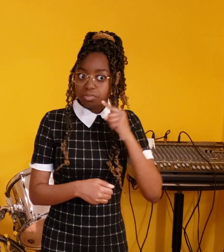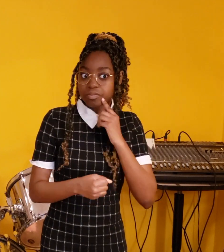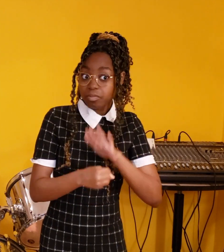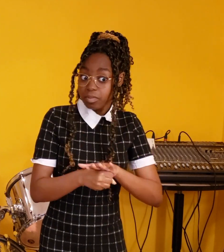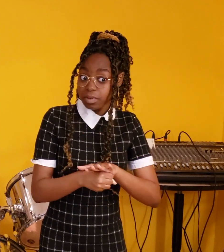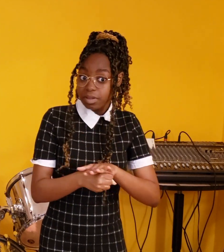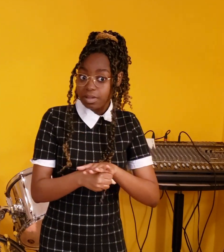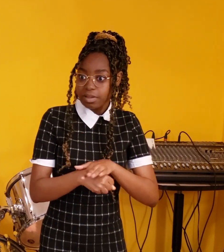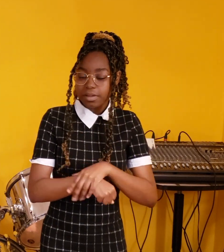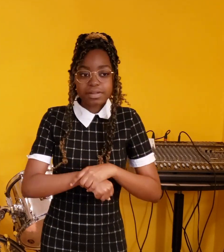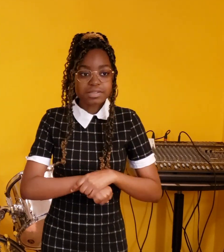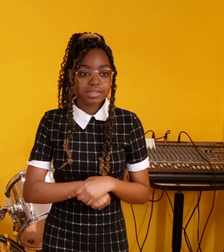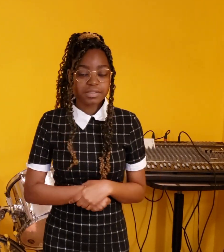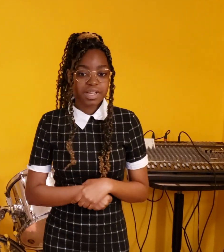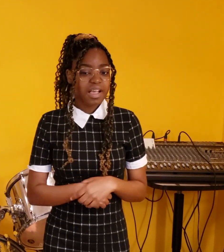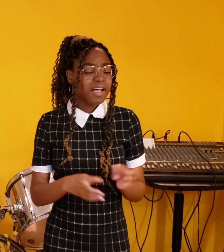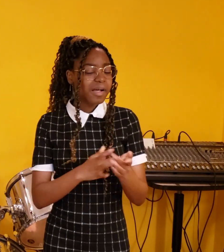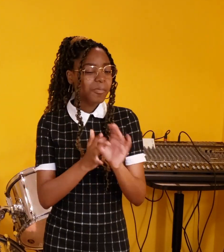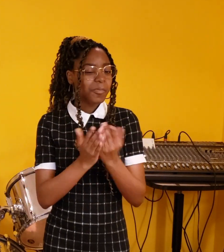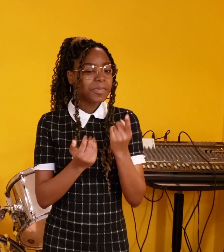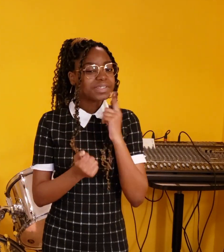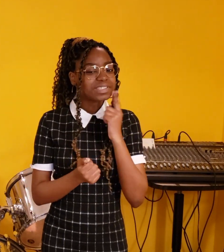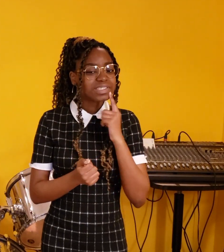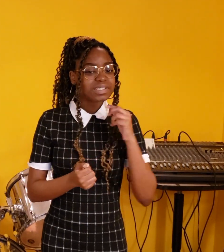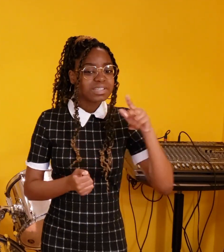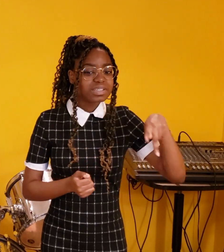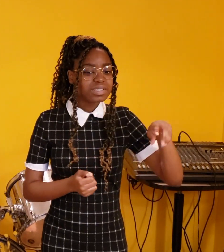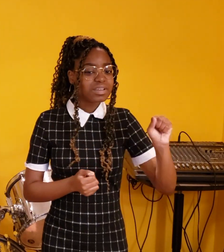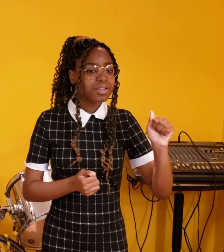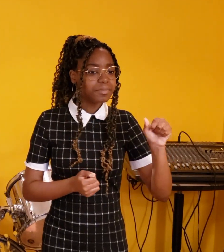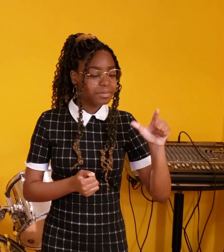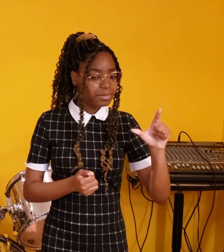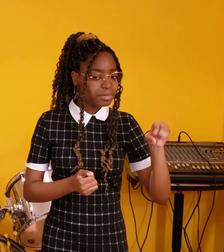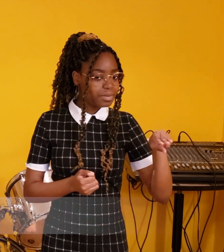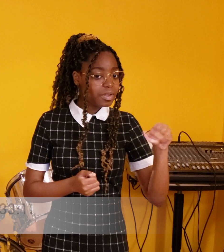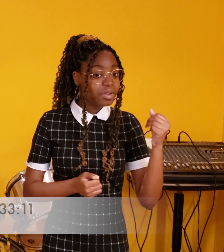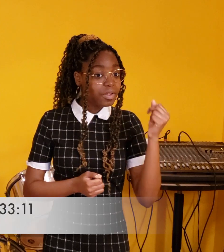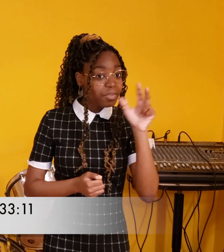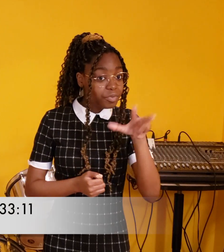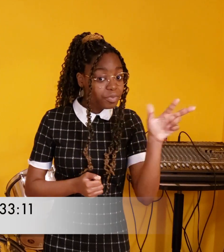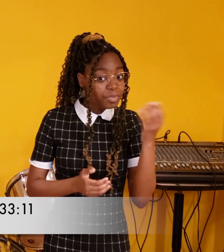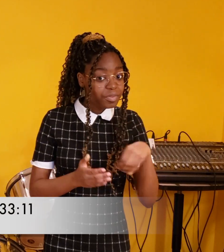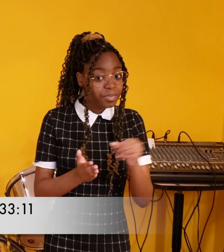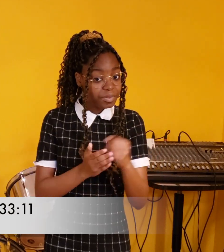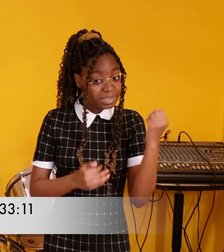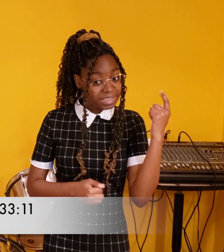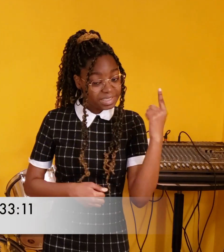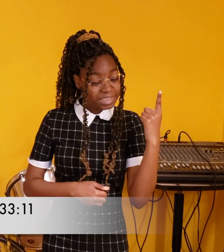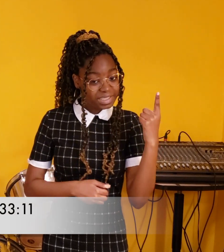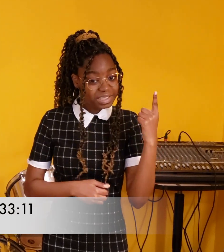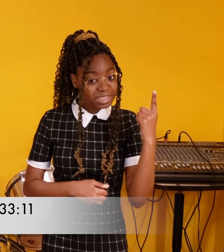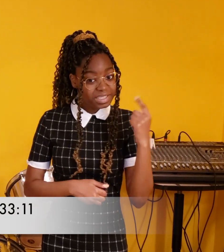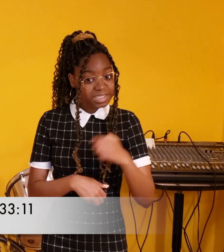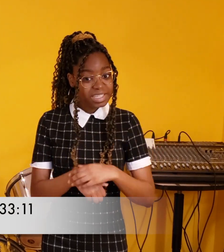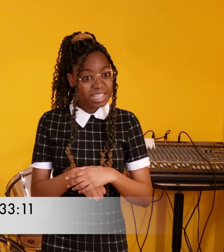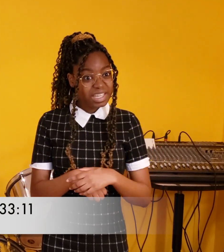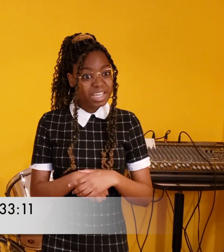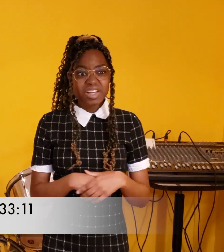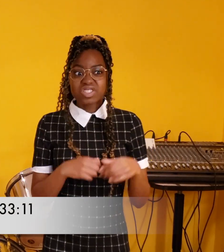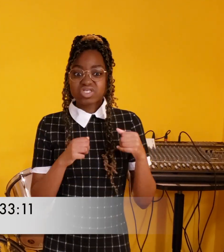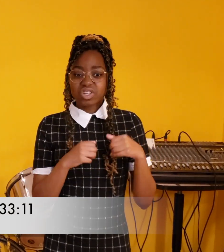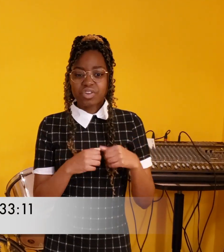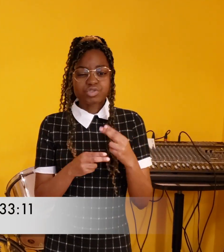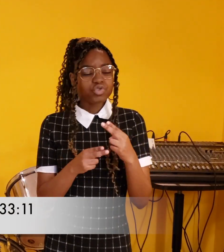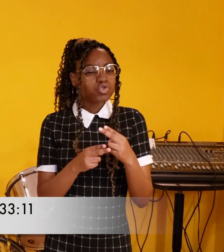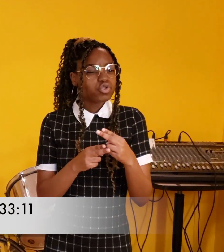we're talking about? Look at what the Bible says. Psalm 33 verse 11. Psalm 33:11 says, and you know, Psalm 33:11 is a